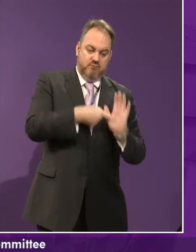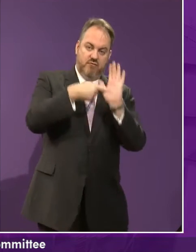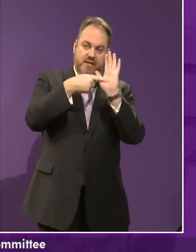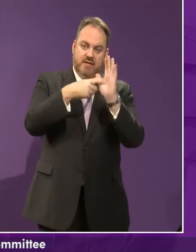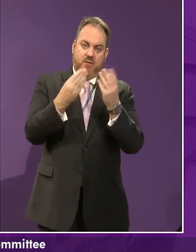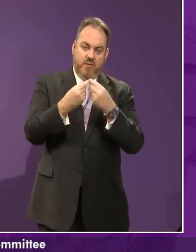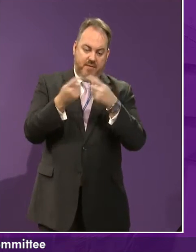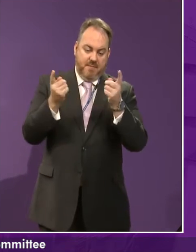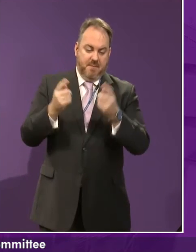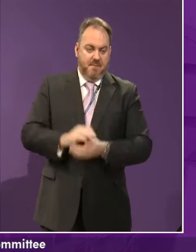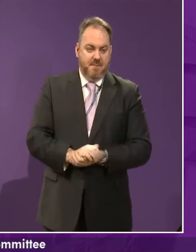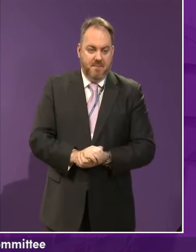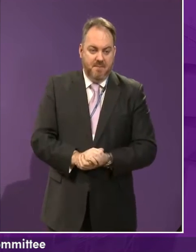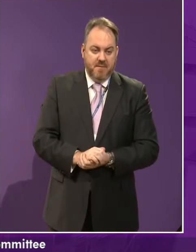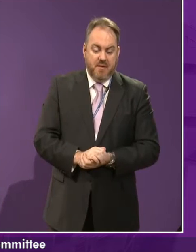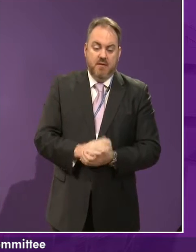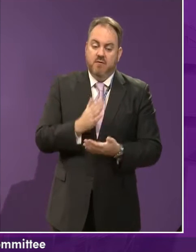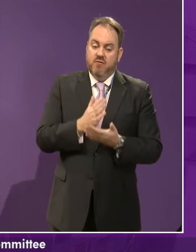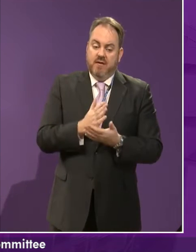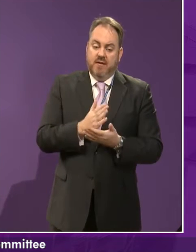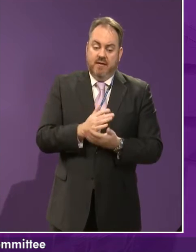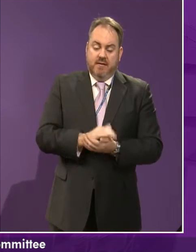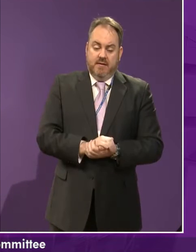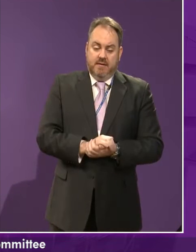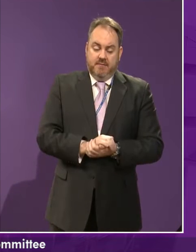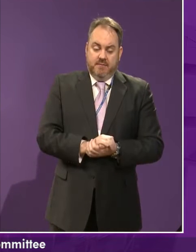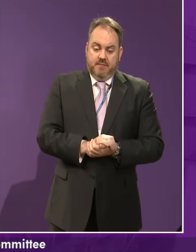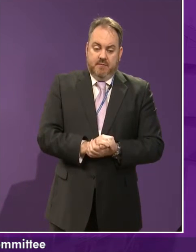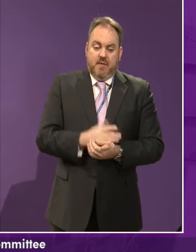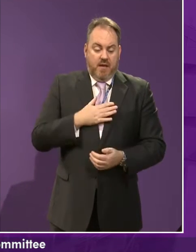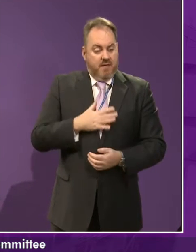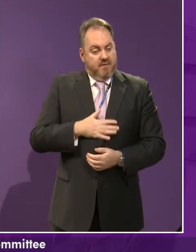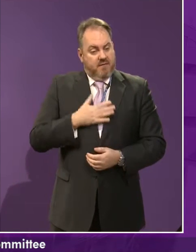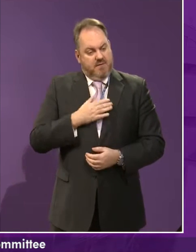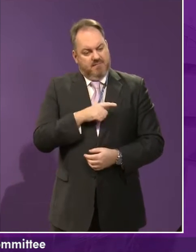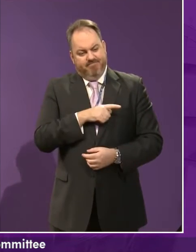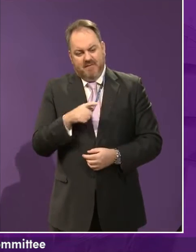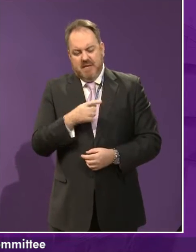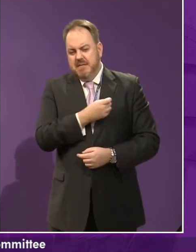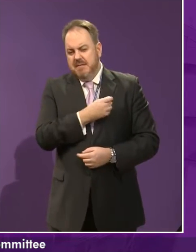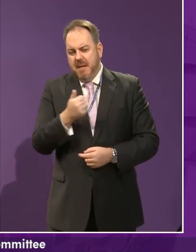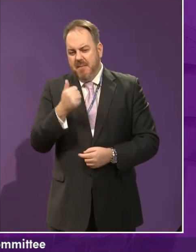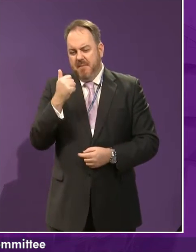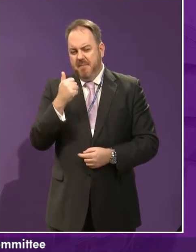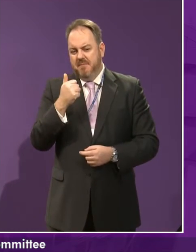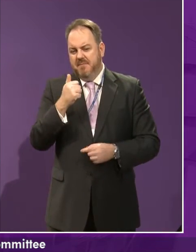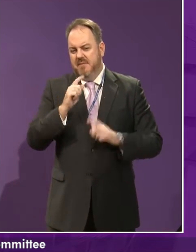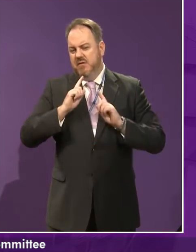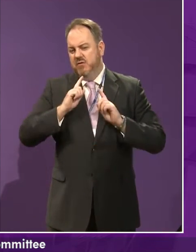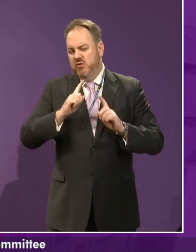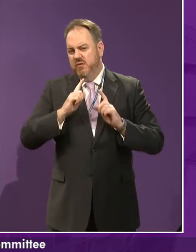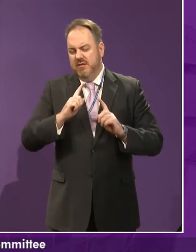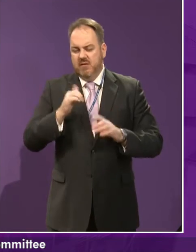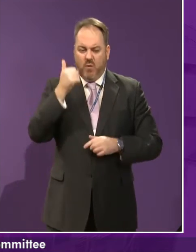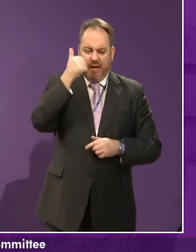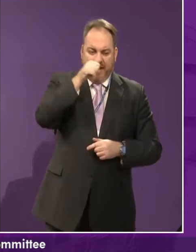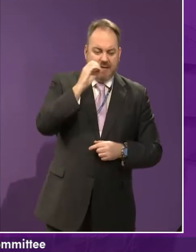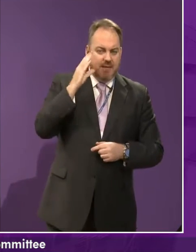a situation arises where many academic colleagues, or some academic colleagues, I shouldn't